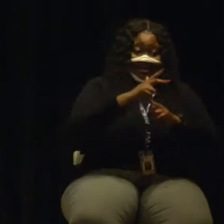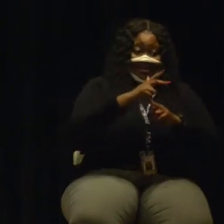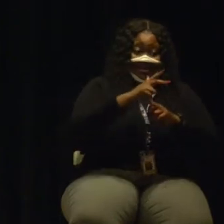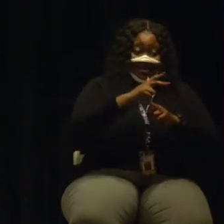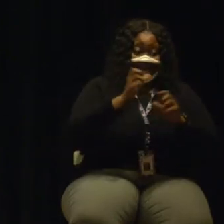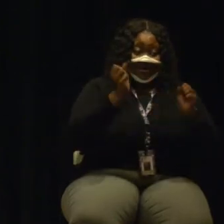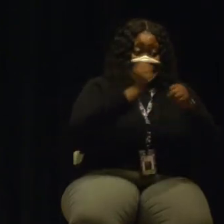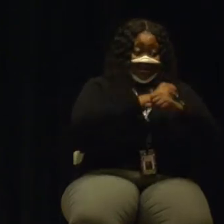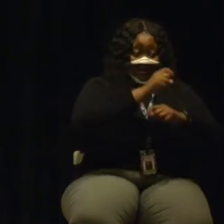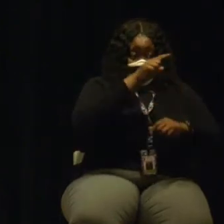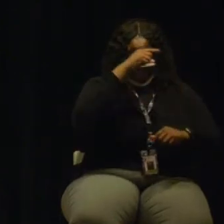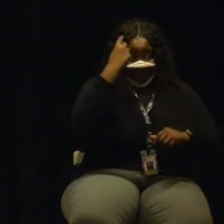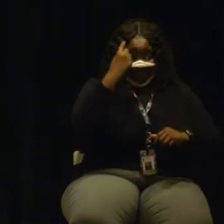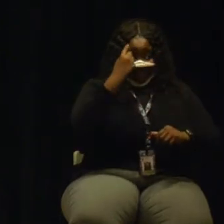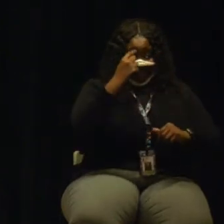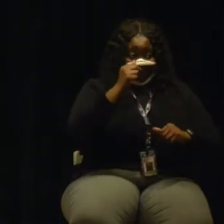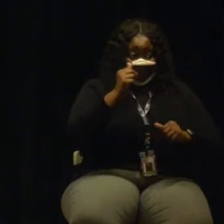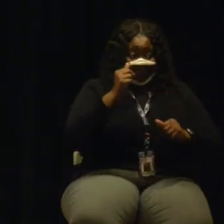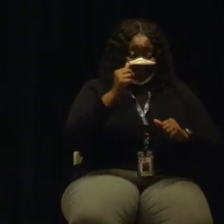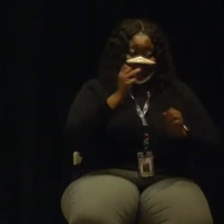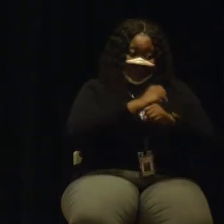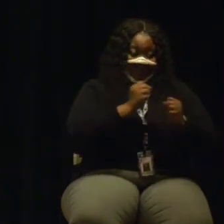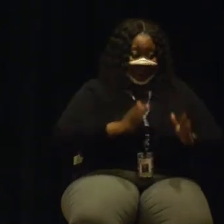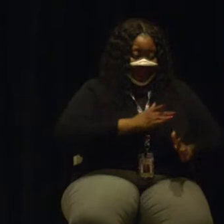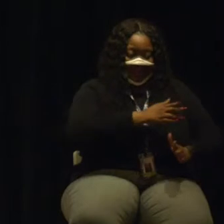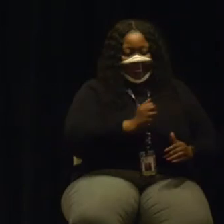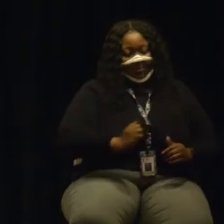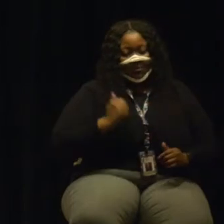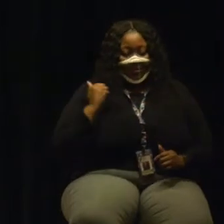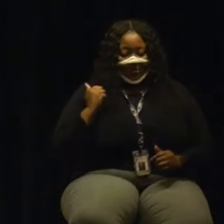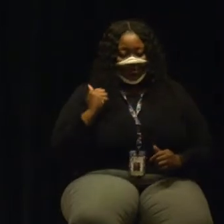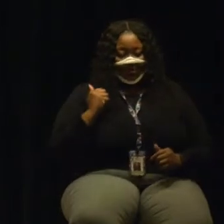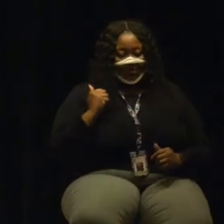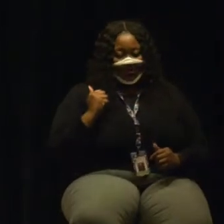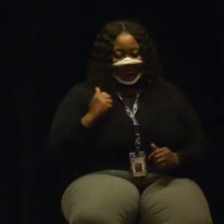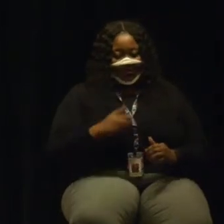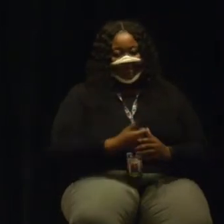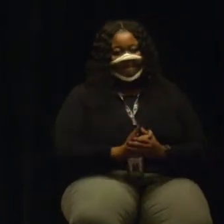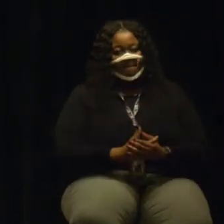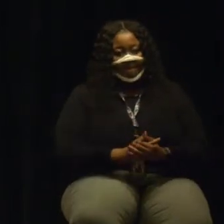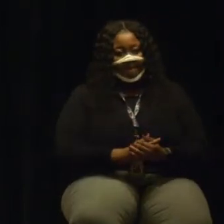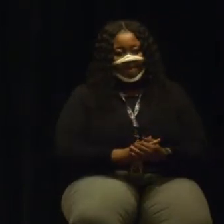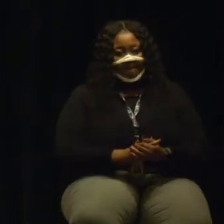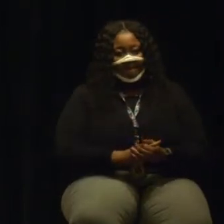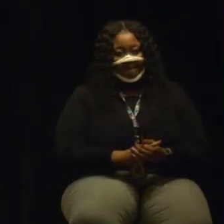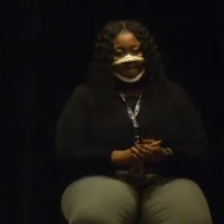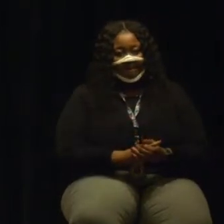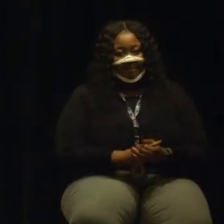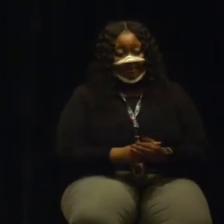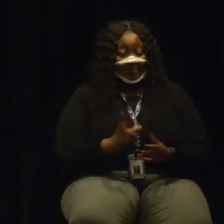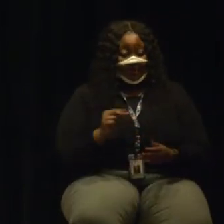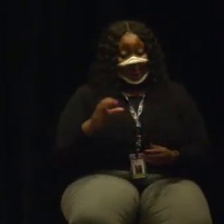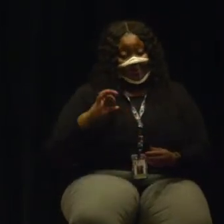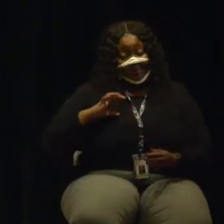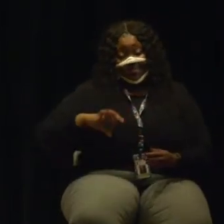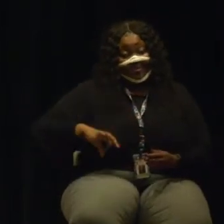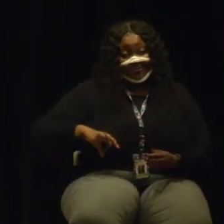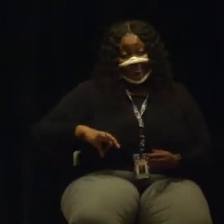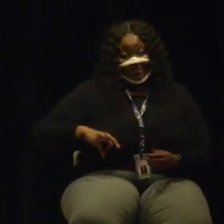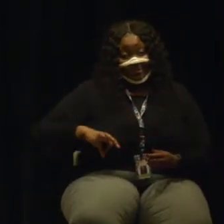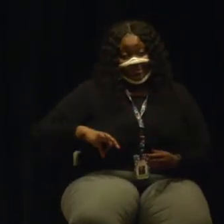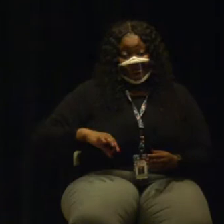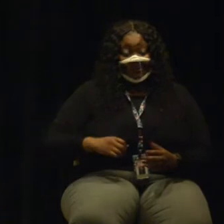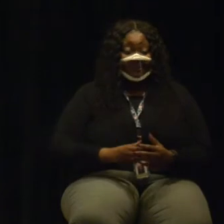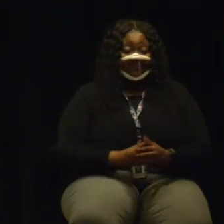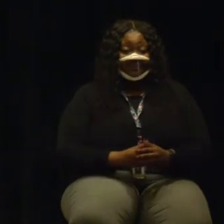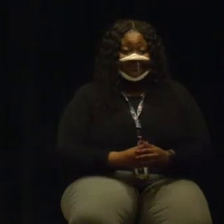thing that white fighters did to him. And his attitude was like, first of all, he's like, I've already beat all of them. But secondly, there's no profit in it. There's no money in me